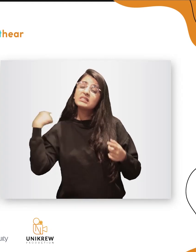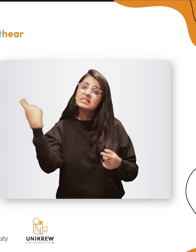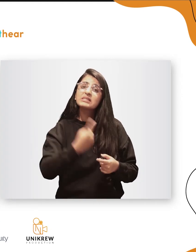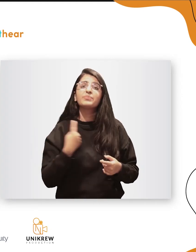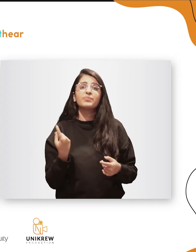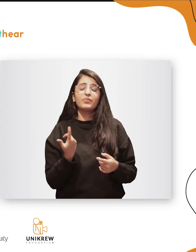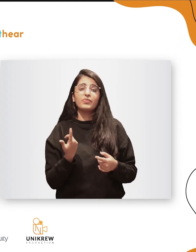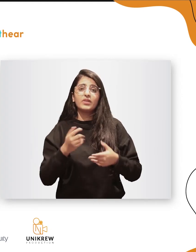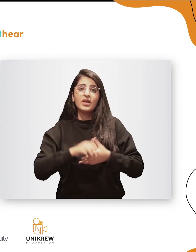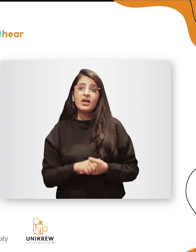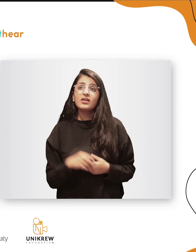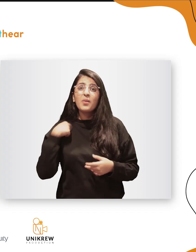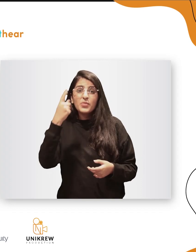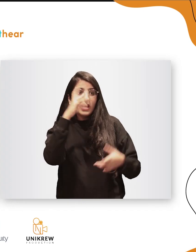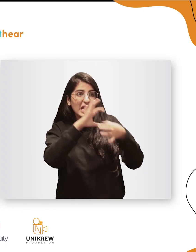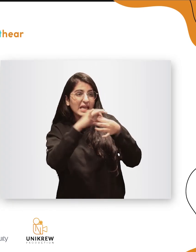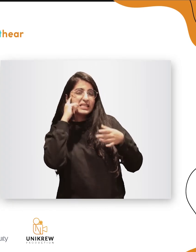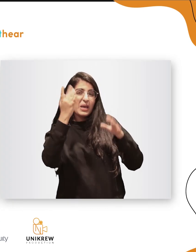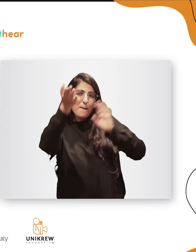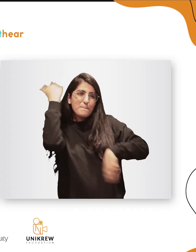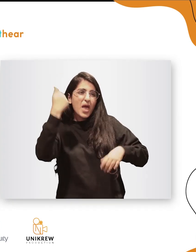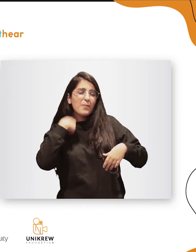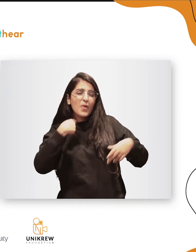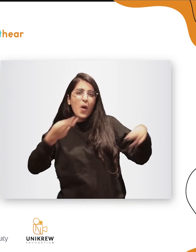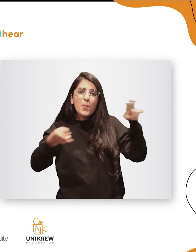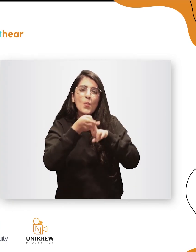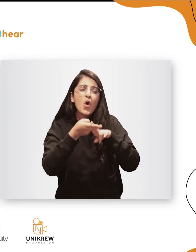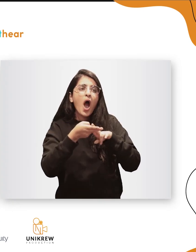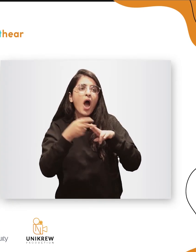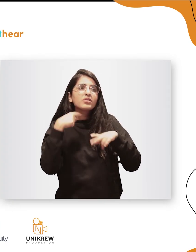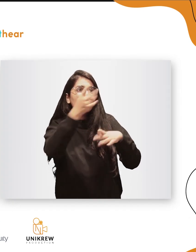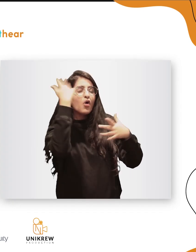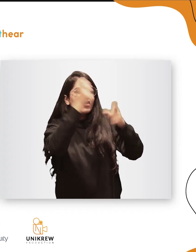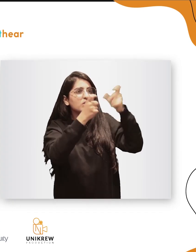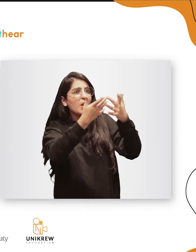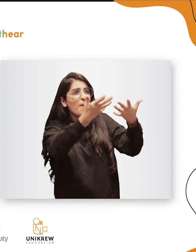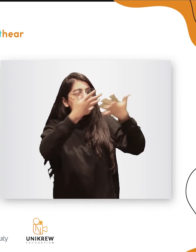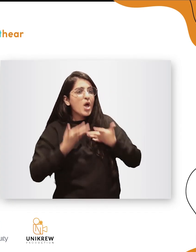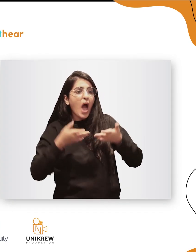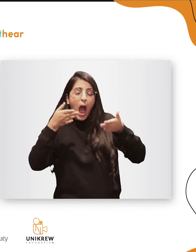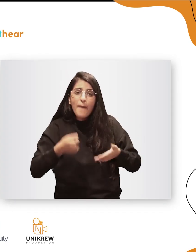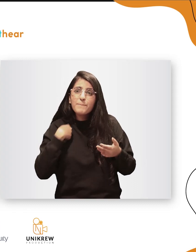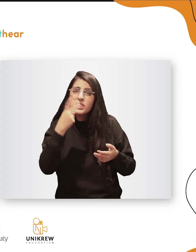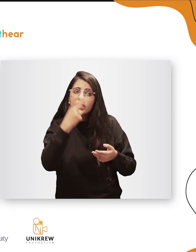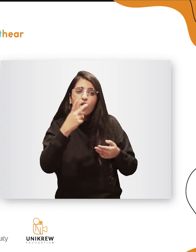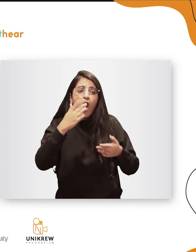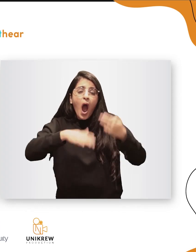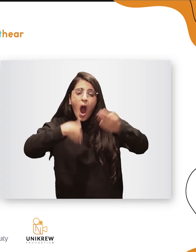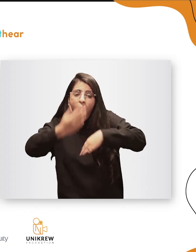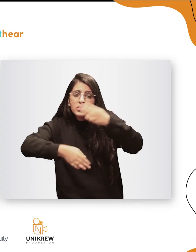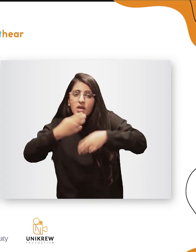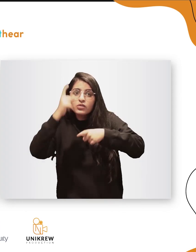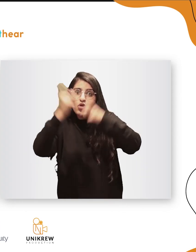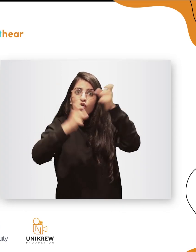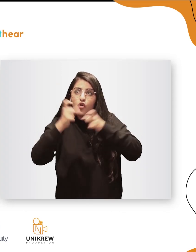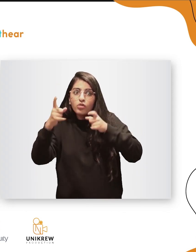I was talking to some people from Connect here again a little earlier, and they were telling me that slowly and gradually